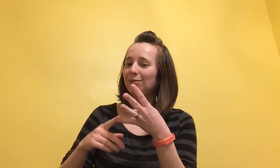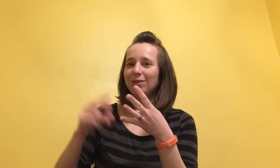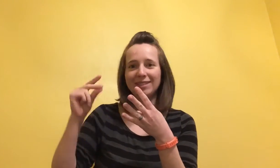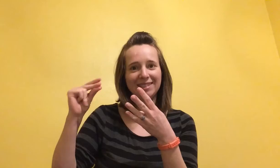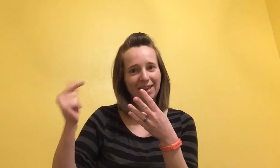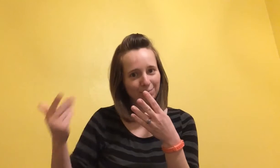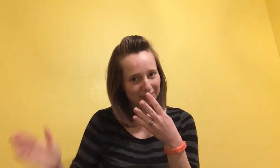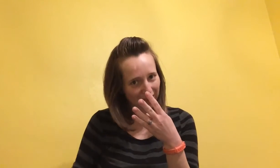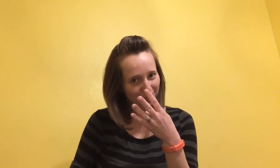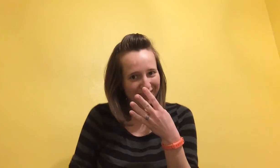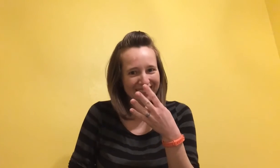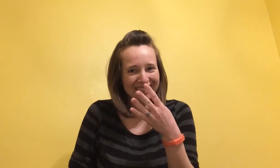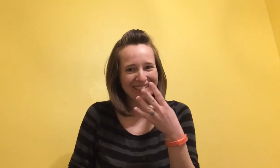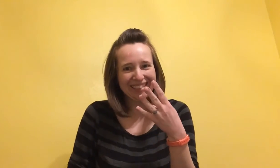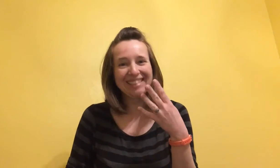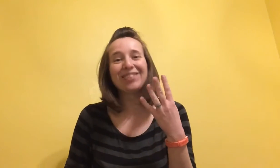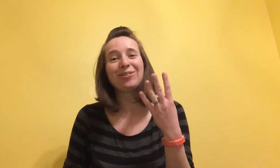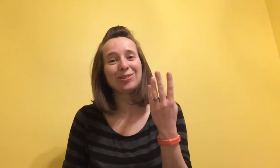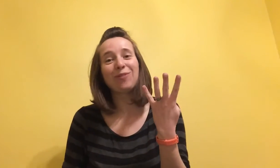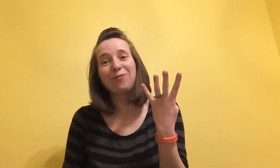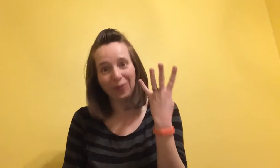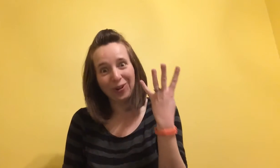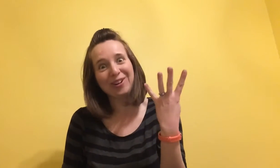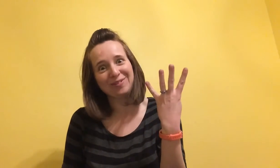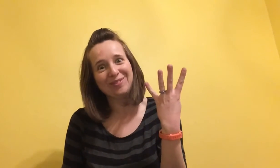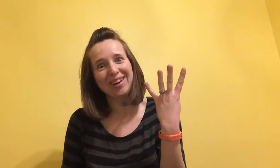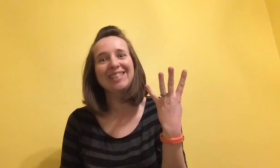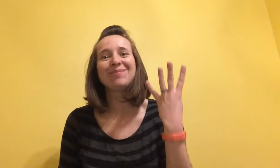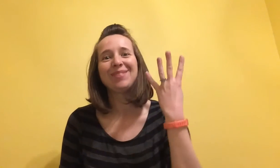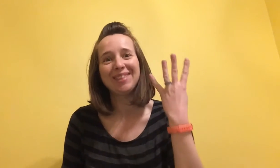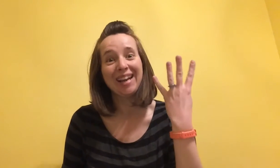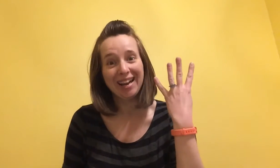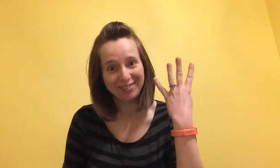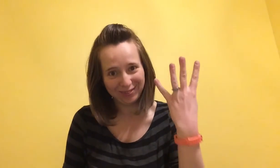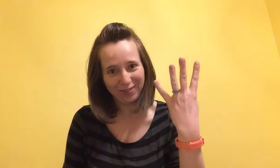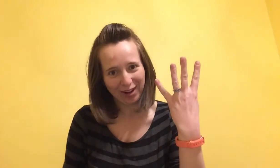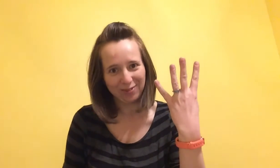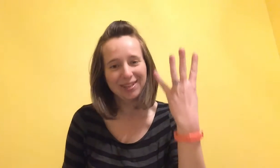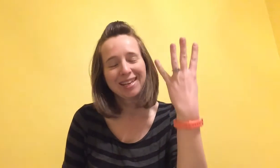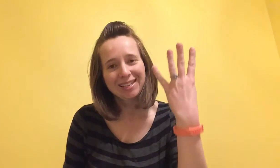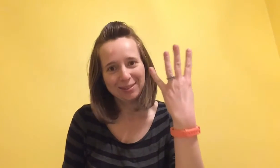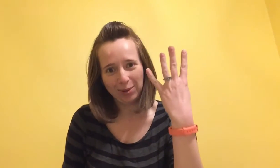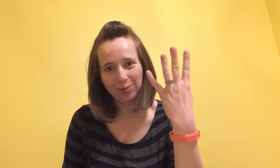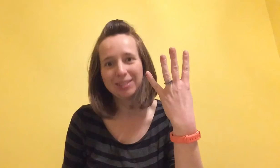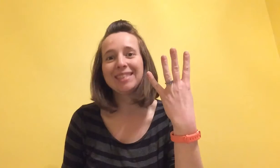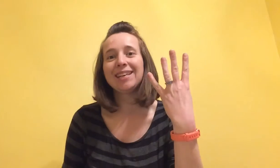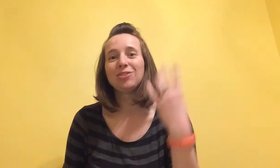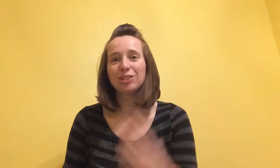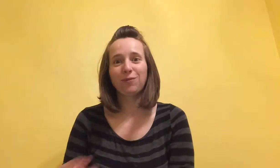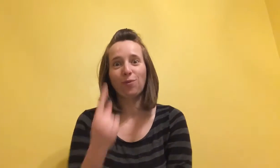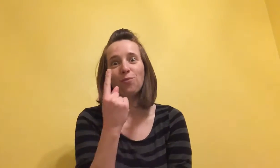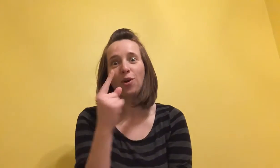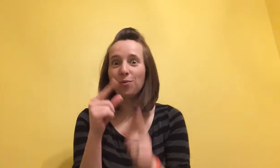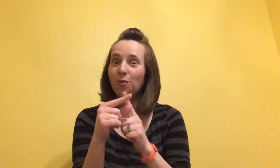or snap slap. So those are 4 different ways that I found to be able to sign just for one